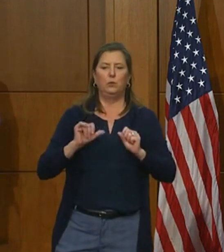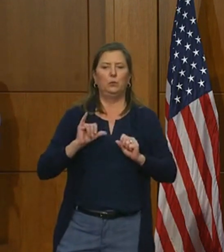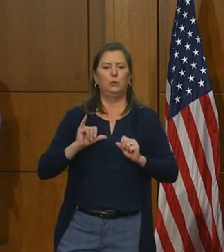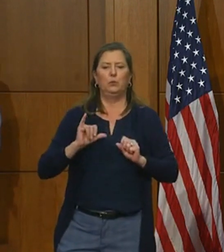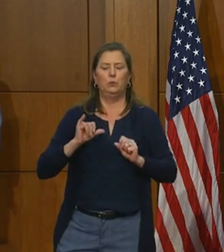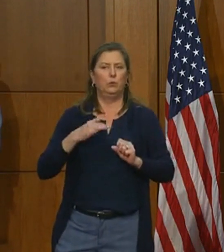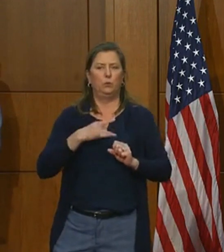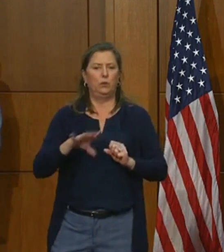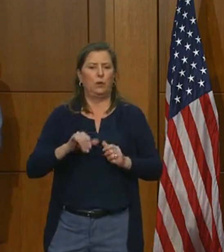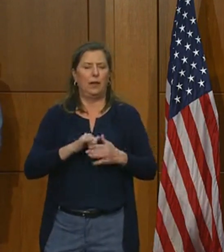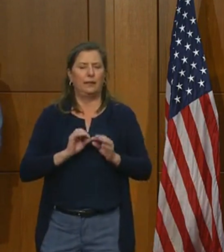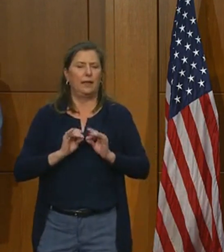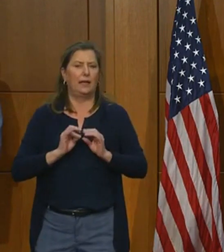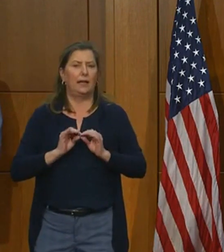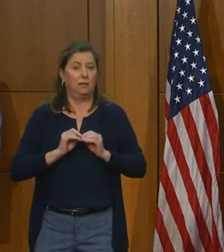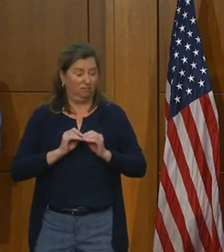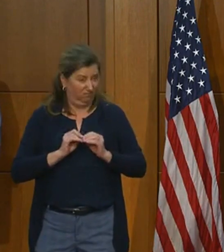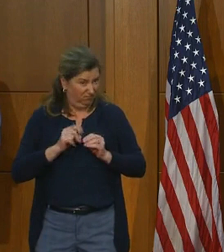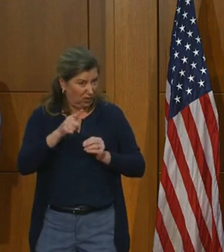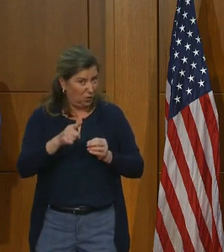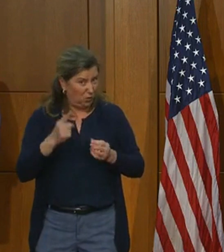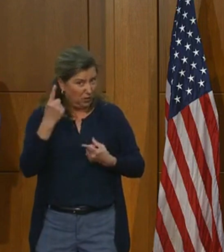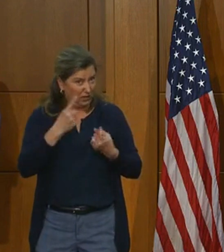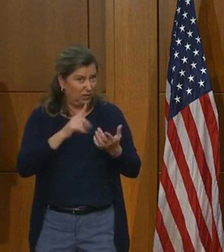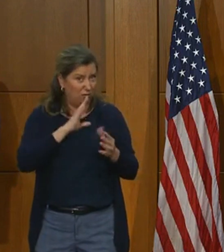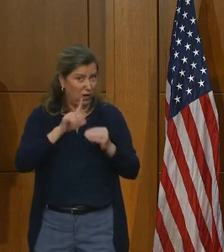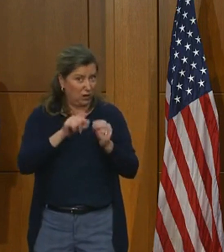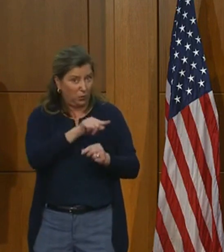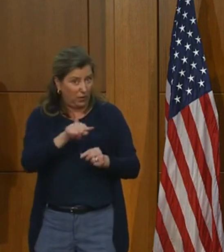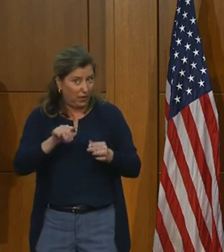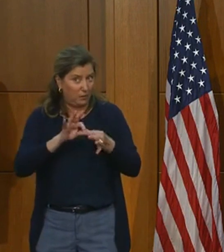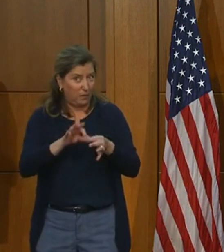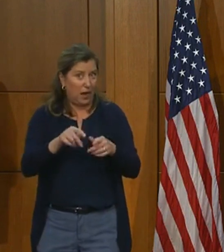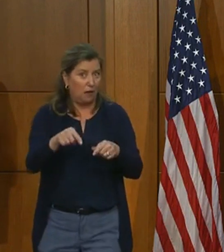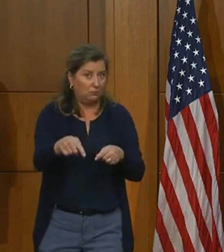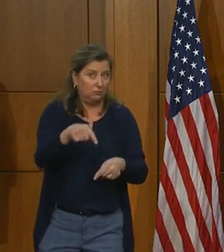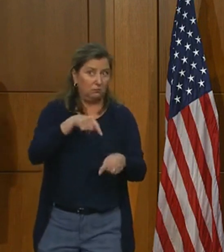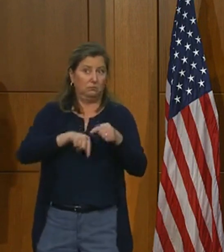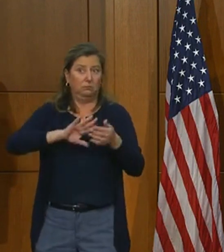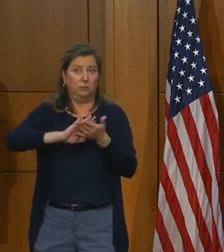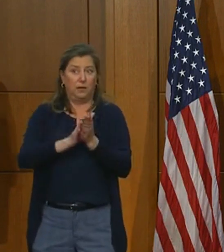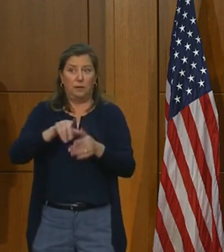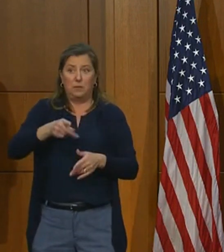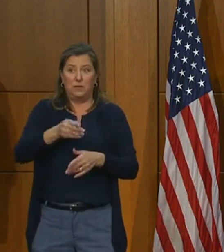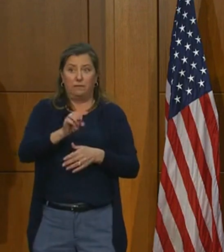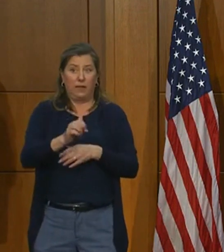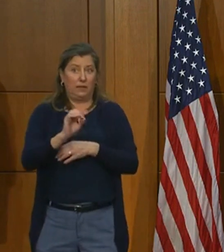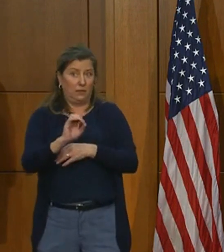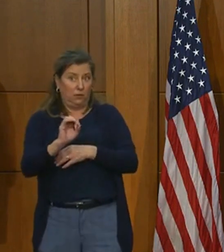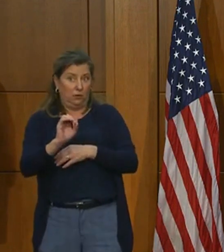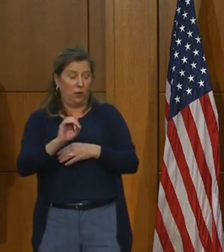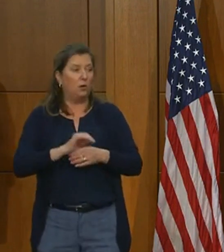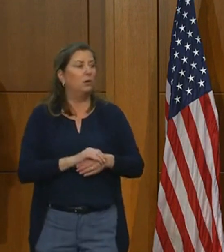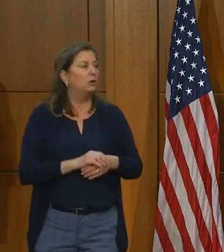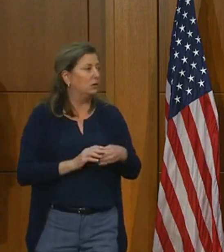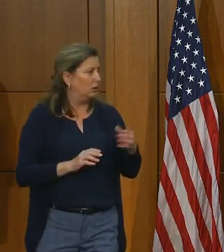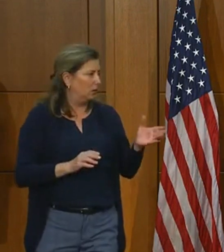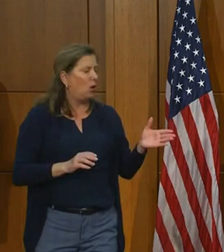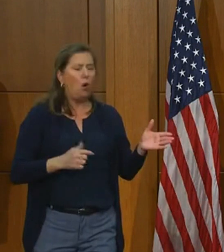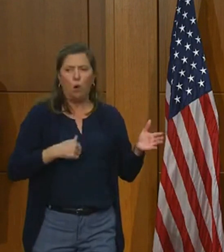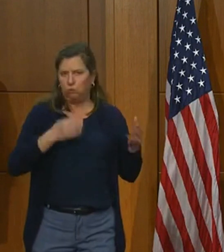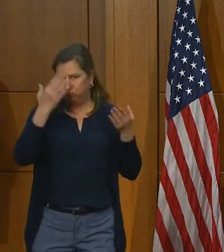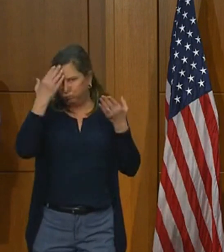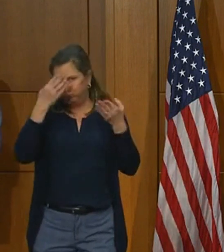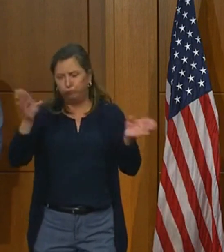we don't like the way it's going, you might consider talking with them about rolling back into phase 0? We were certainly open to